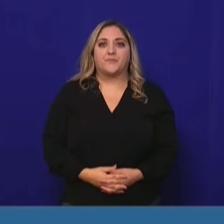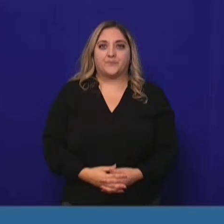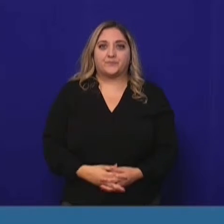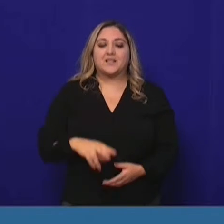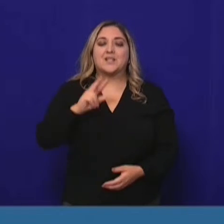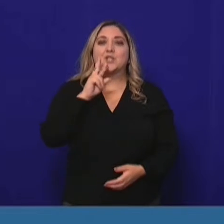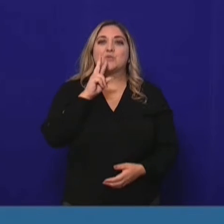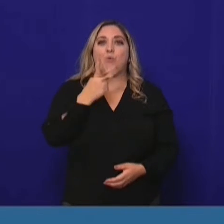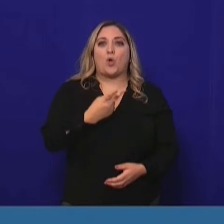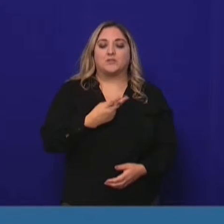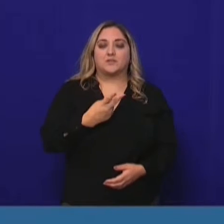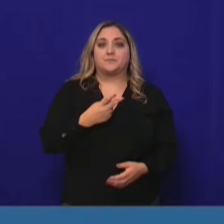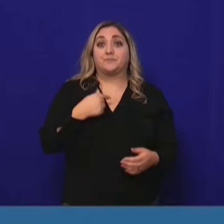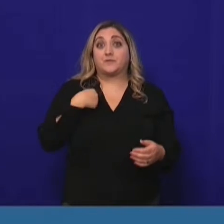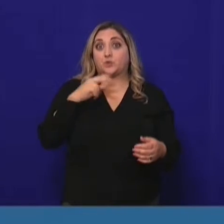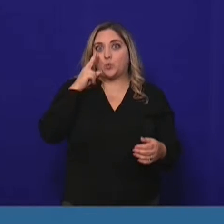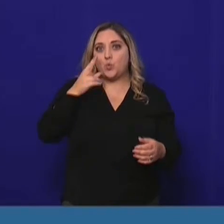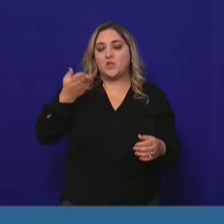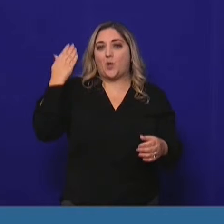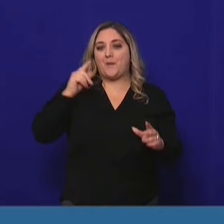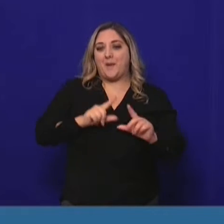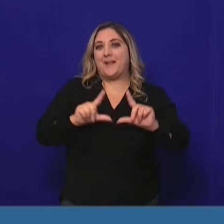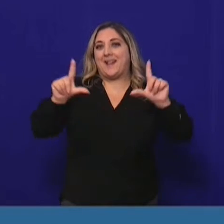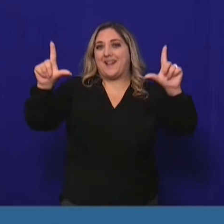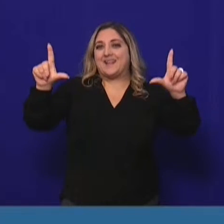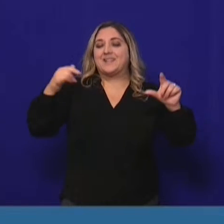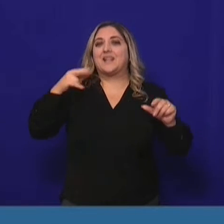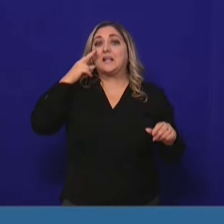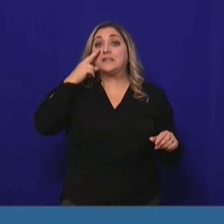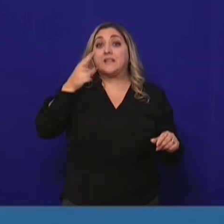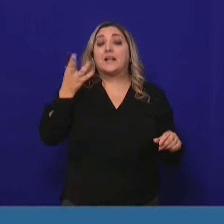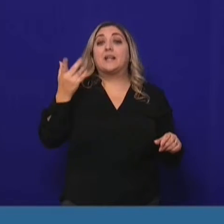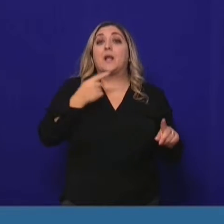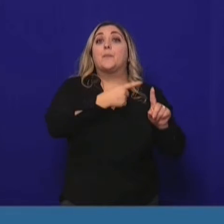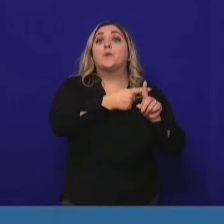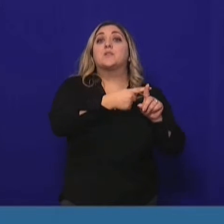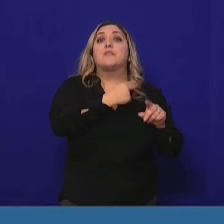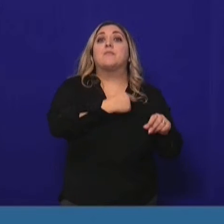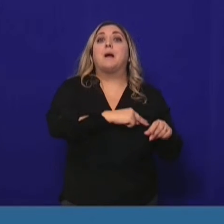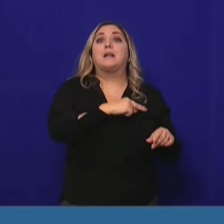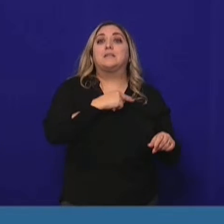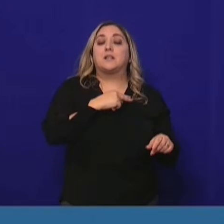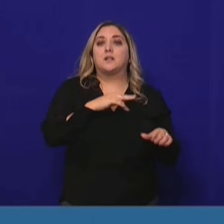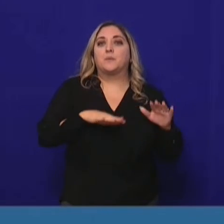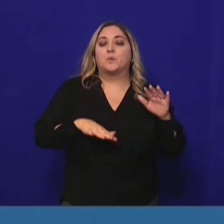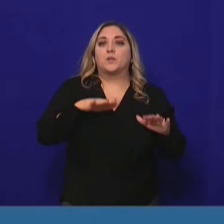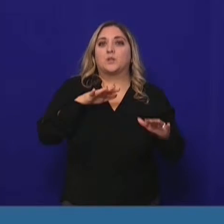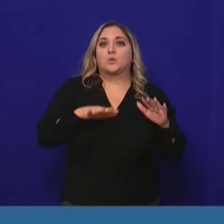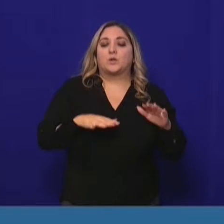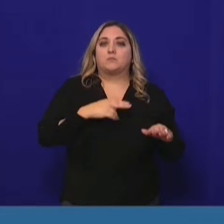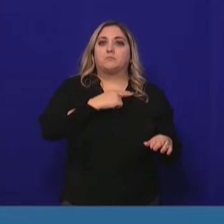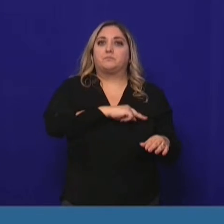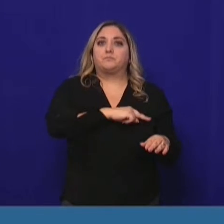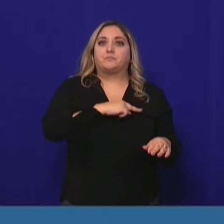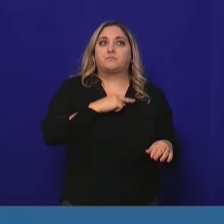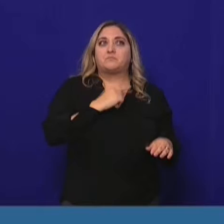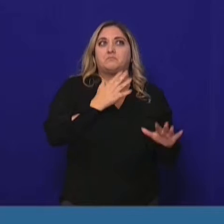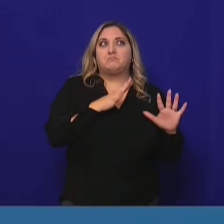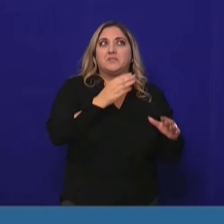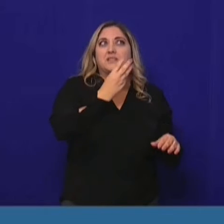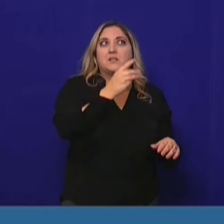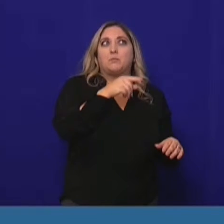Bħalma wkoll u rejt slide jekk tħares lejn il-positivity rate ta' Malta, but ieħor bħalissa